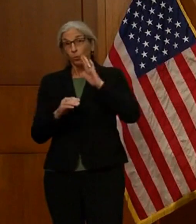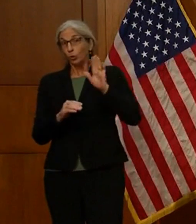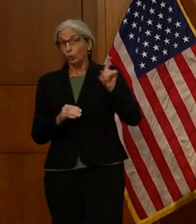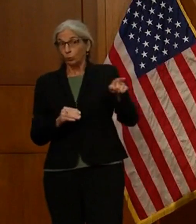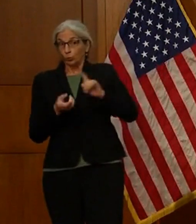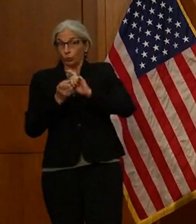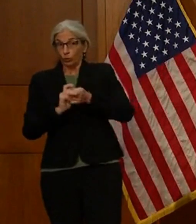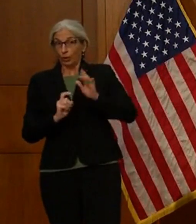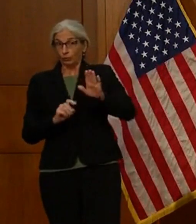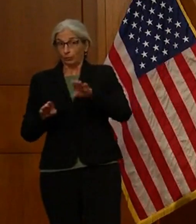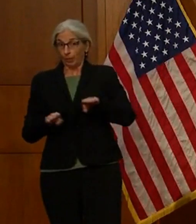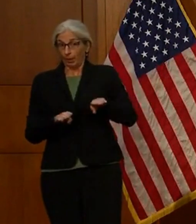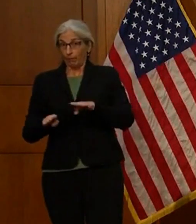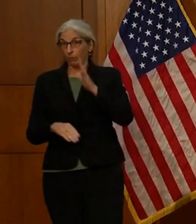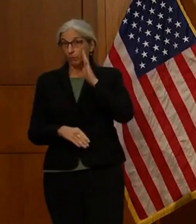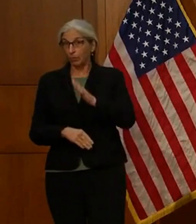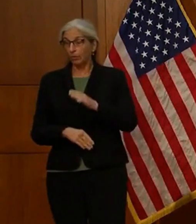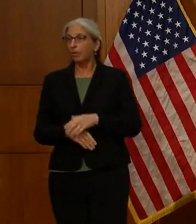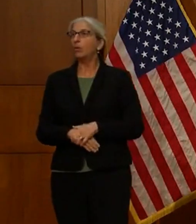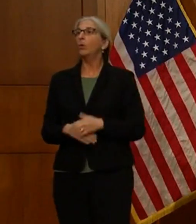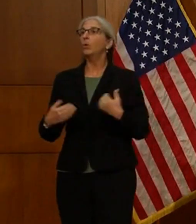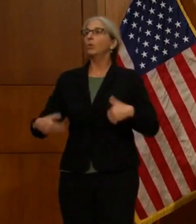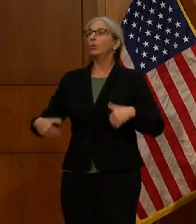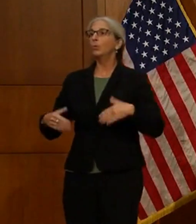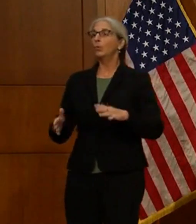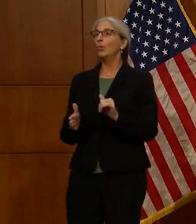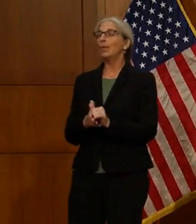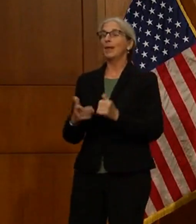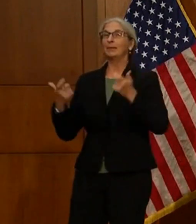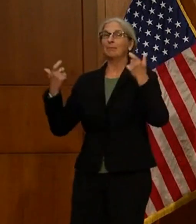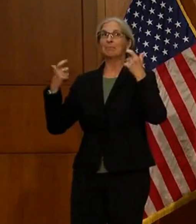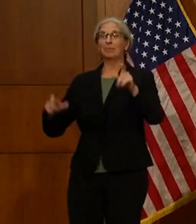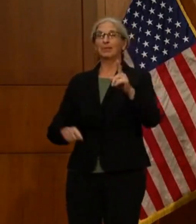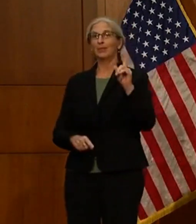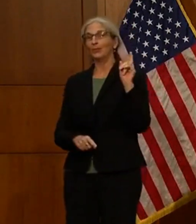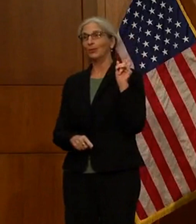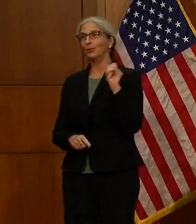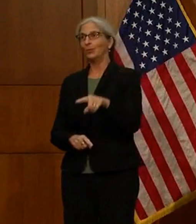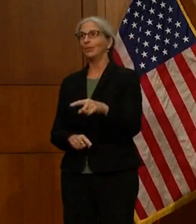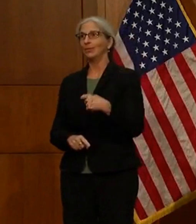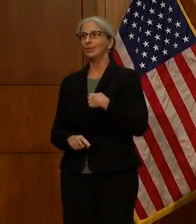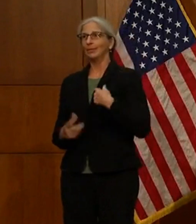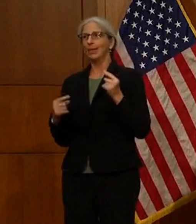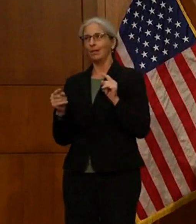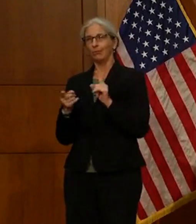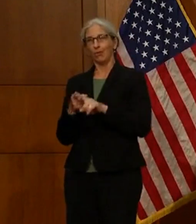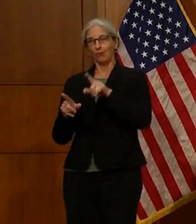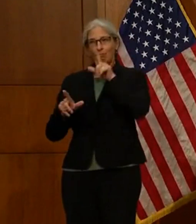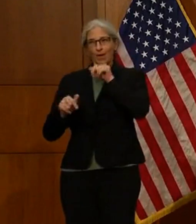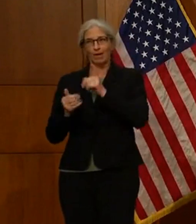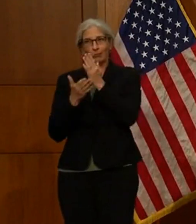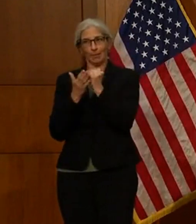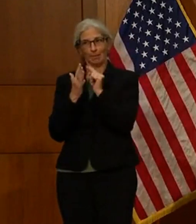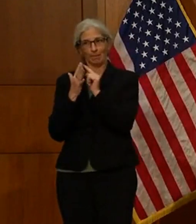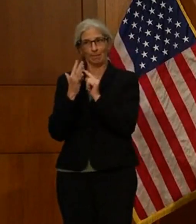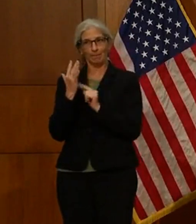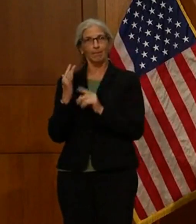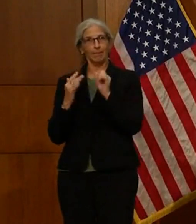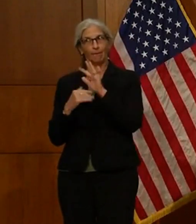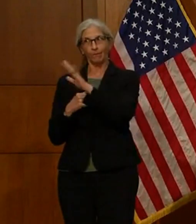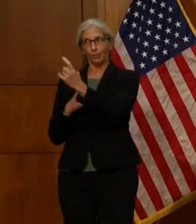a great question. That's a loaded question. Let me see if I can answer just a couple aspects of